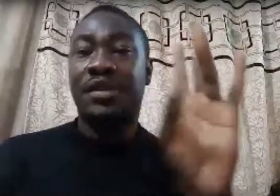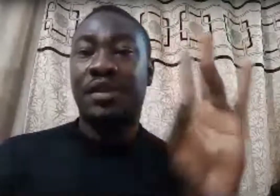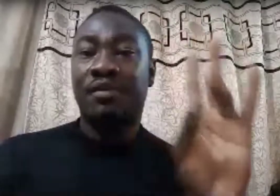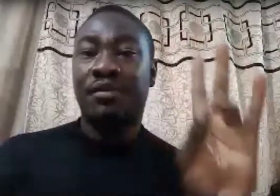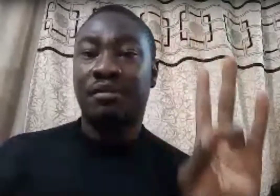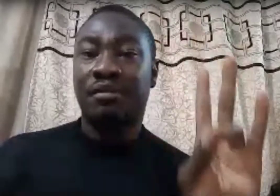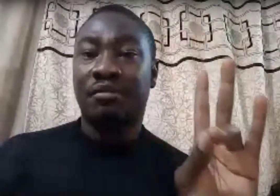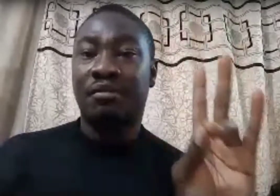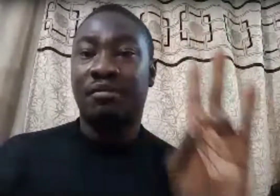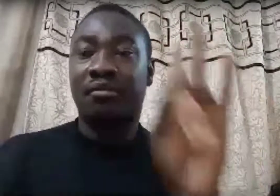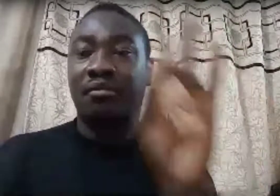Am I fast?